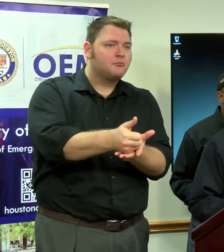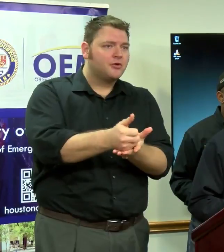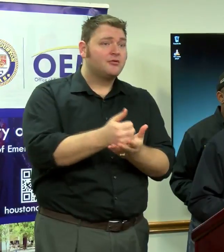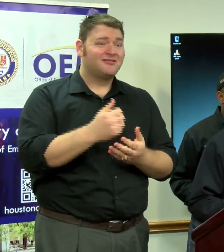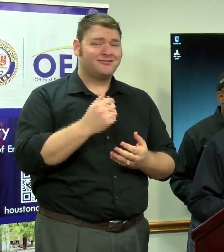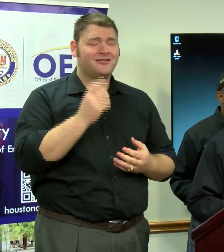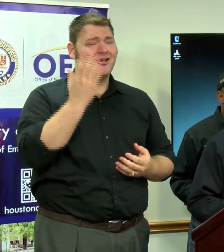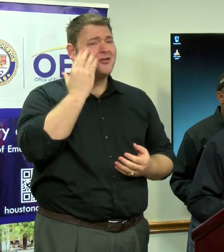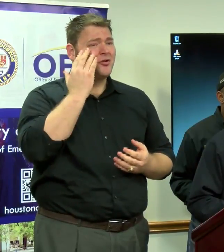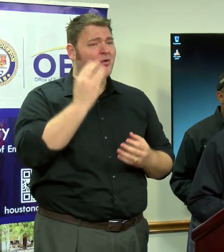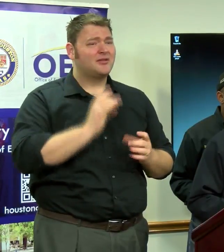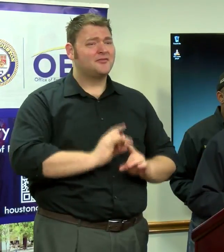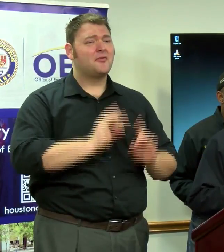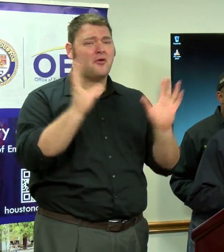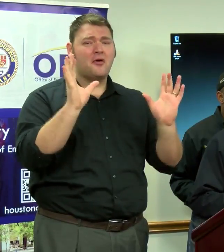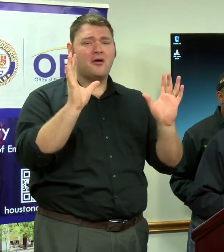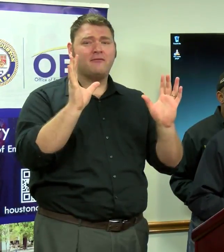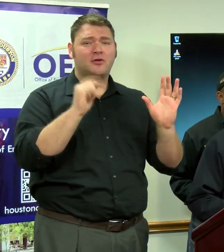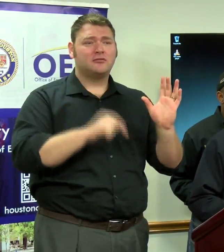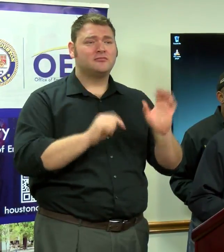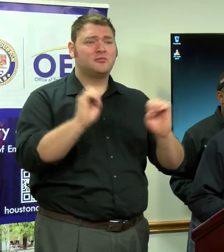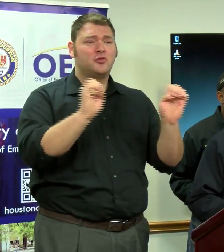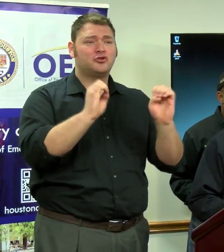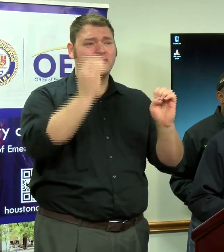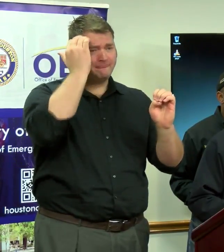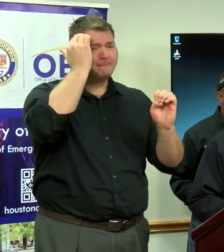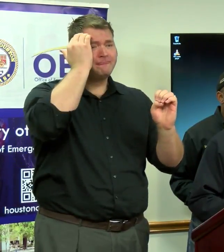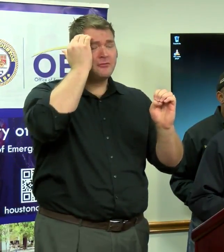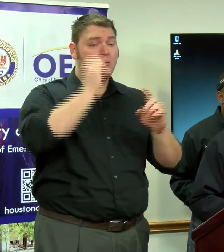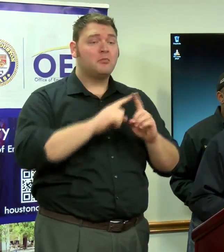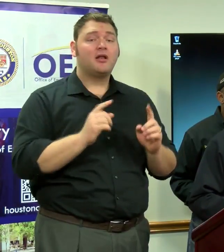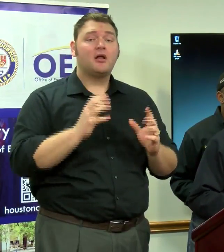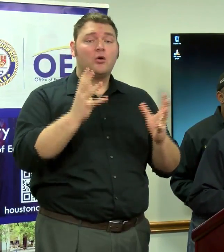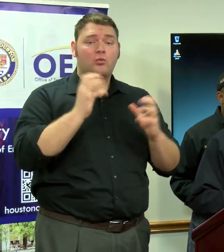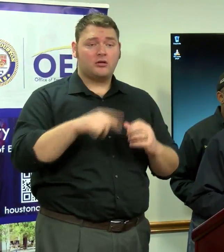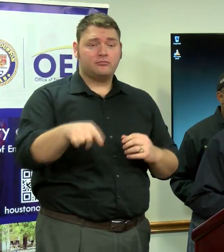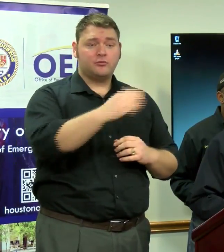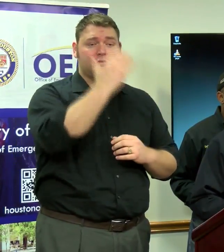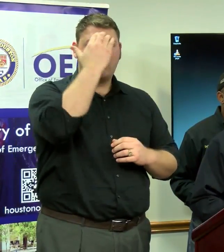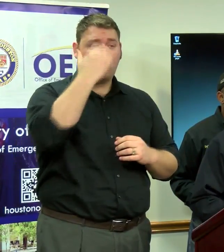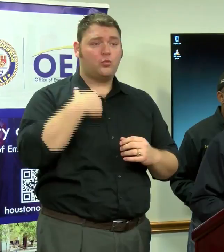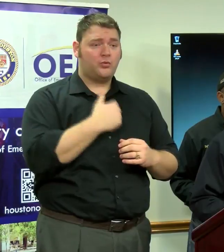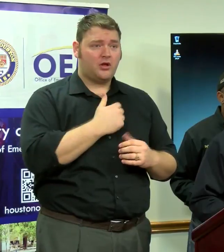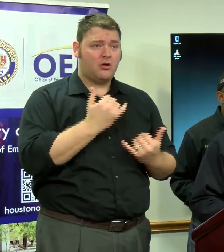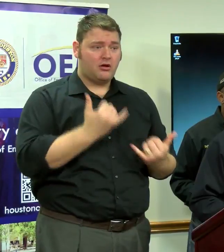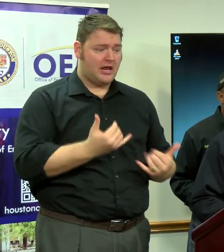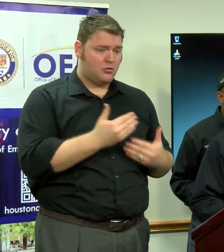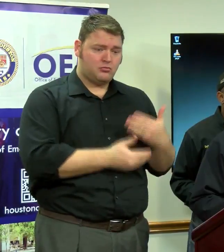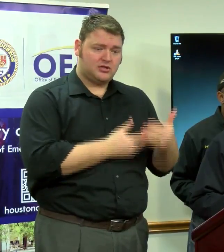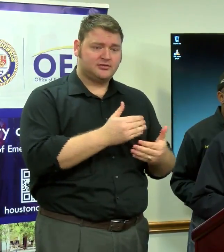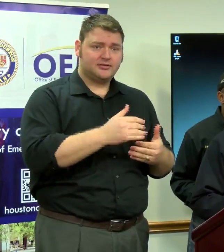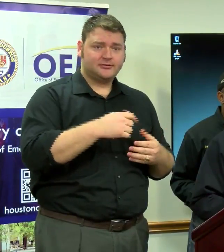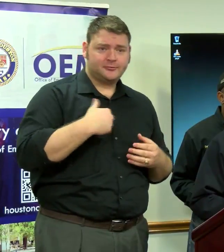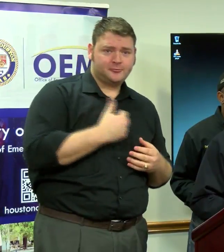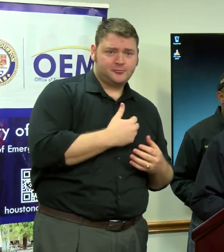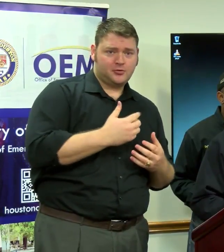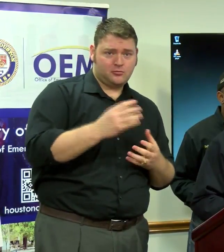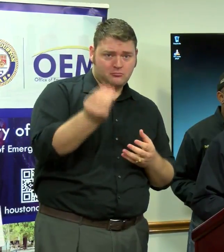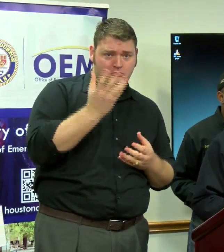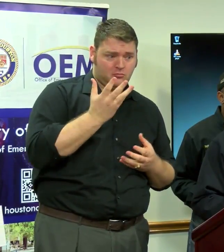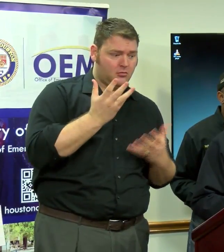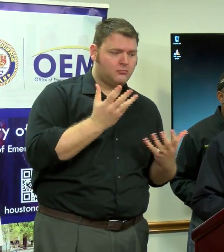that the citizens do understand that we are processing the calls, and hopefully help will be on their way. We want